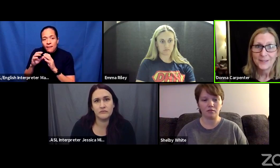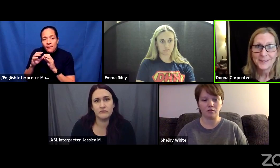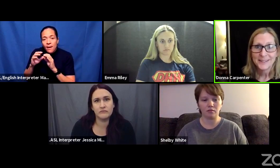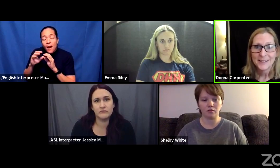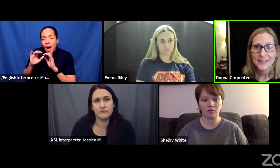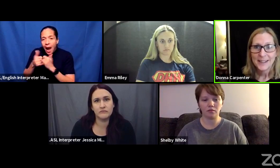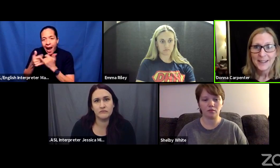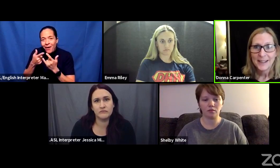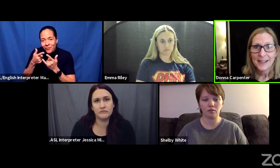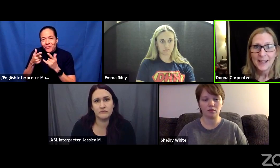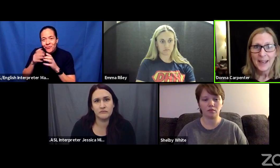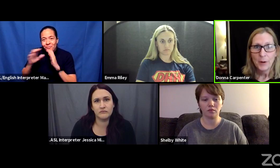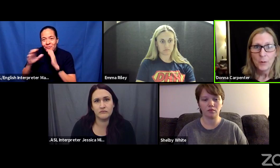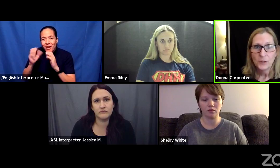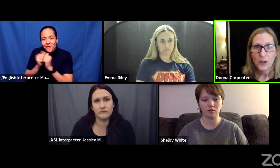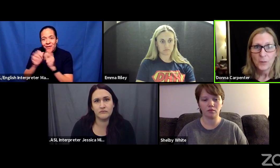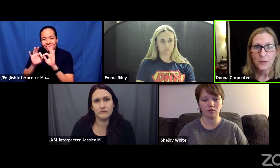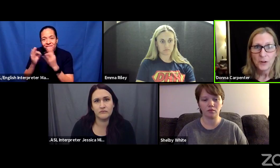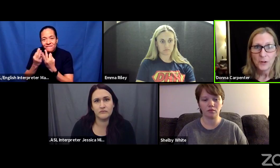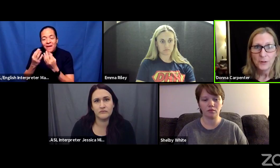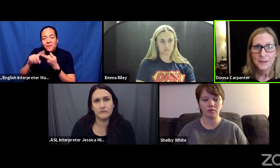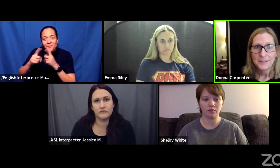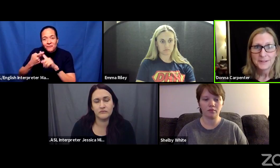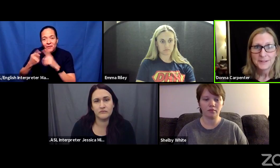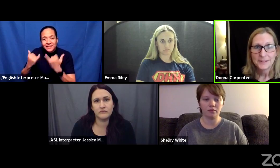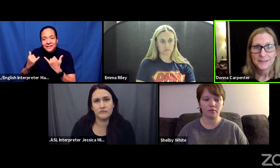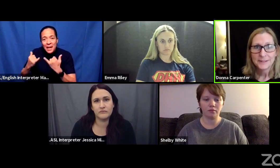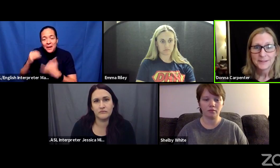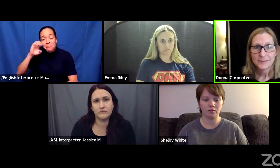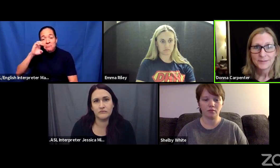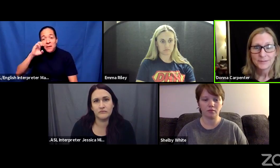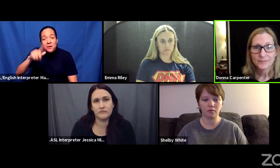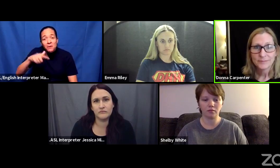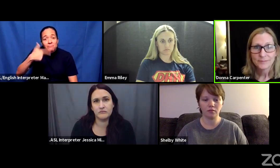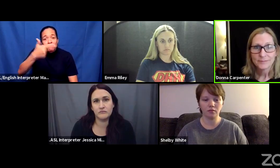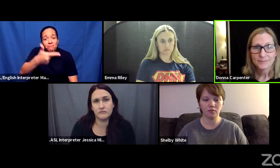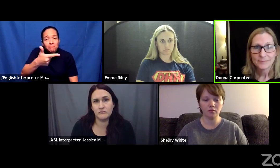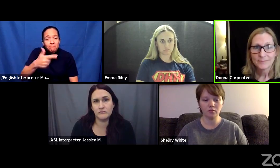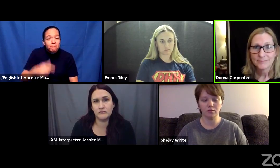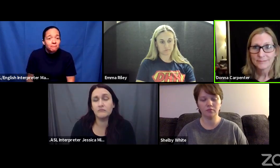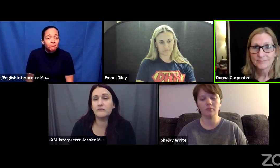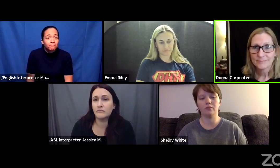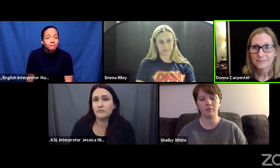friends now? Emma, we'll start with you.